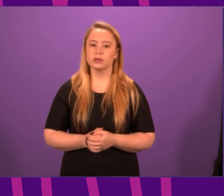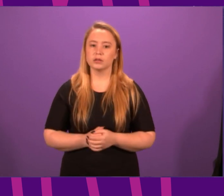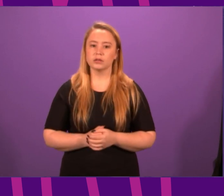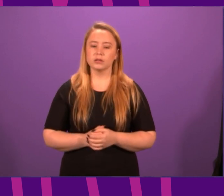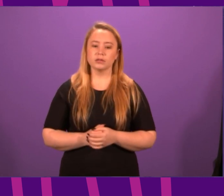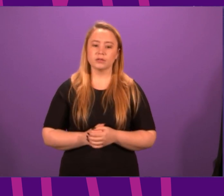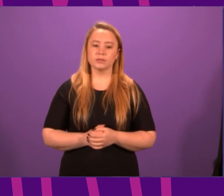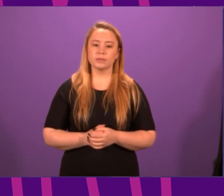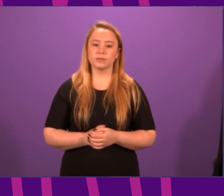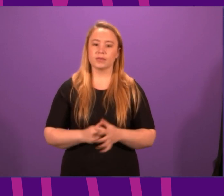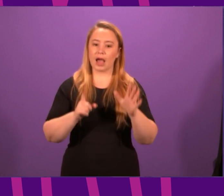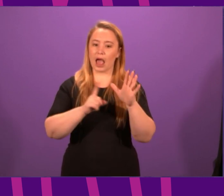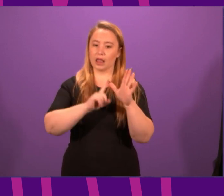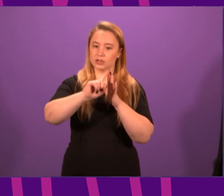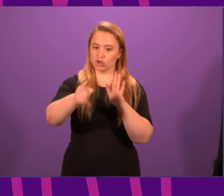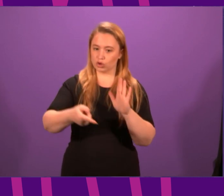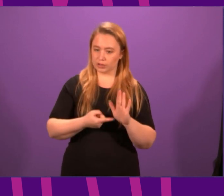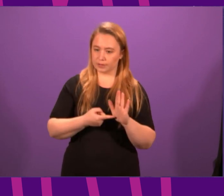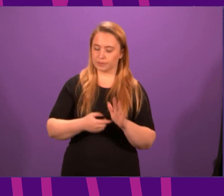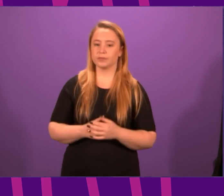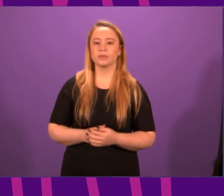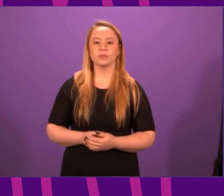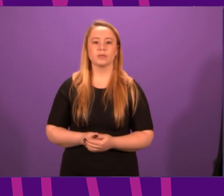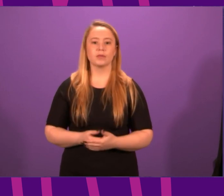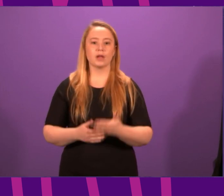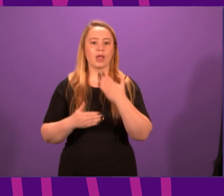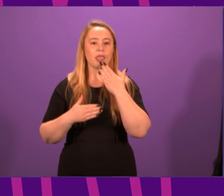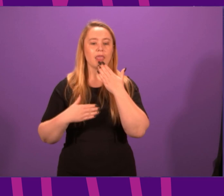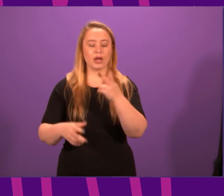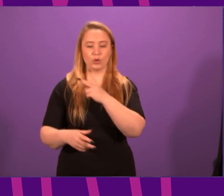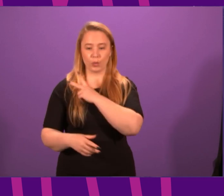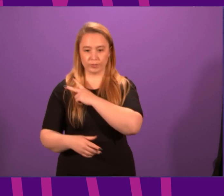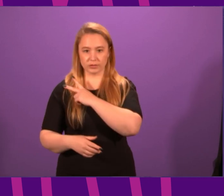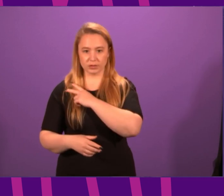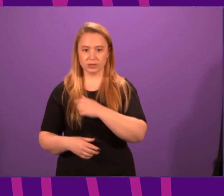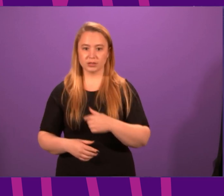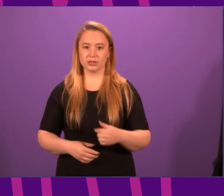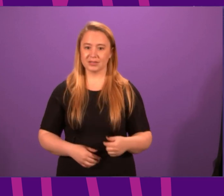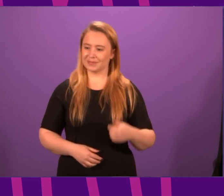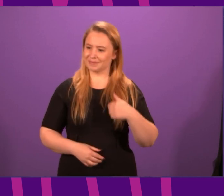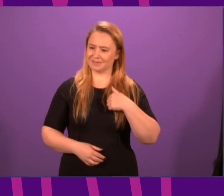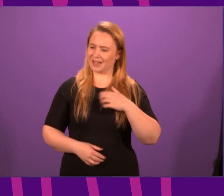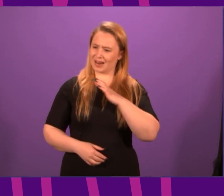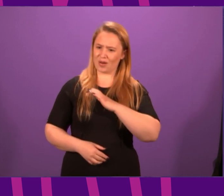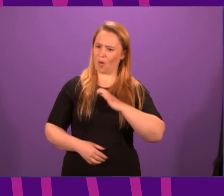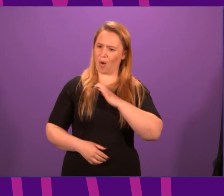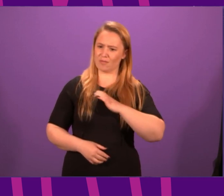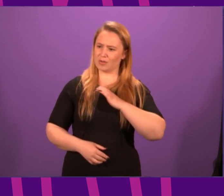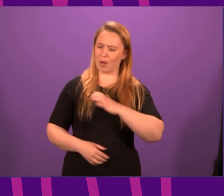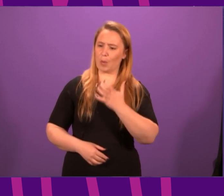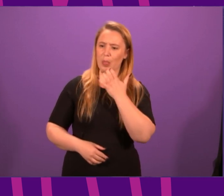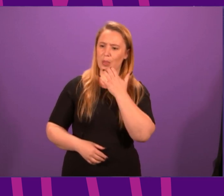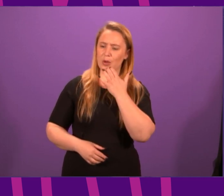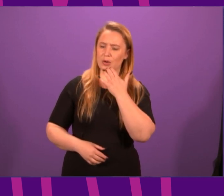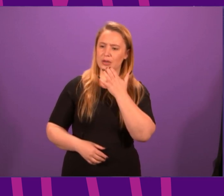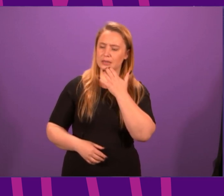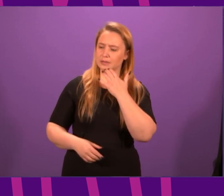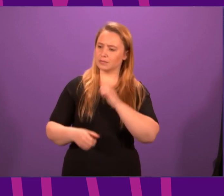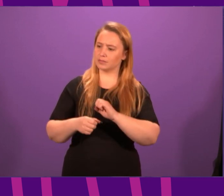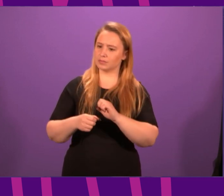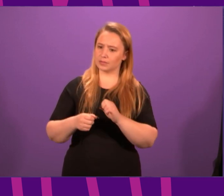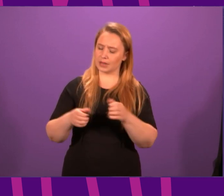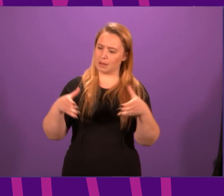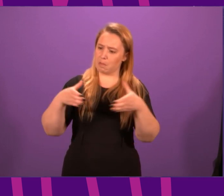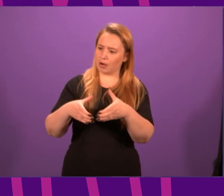days. Alison Johnson. Thank you, Presiding Officer. I'm comfortable with the Green Party's scrutiny of the pandemic. As